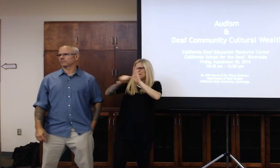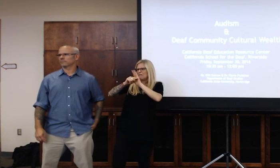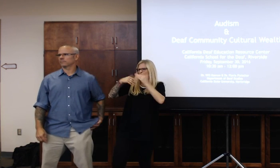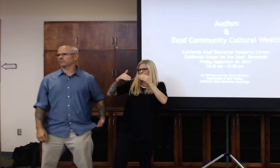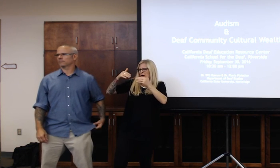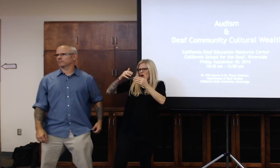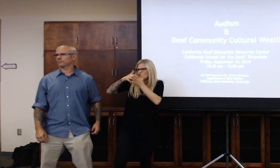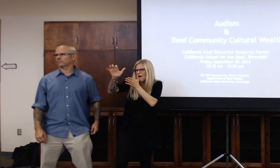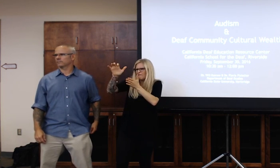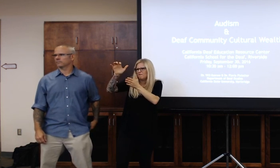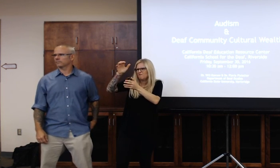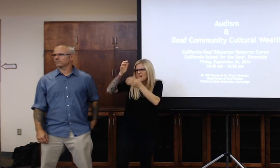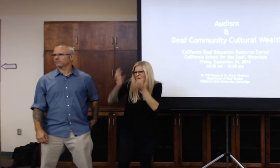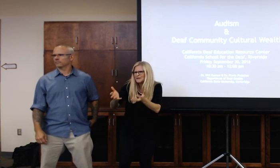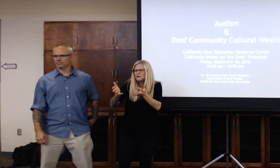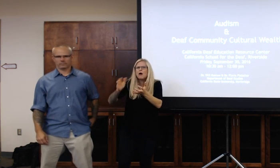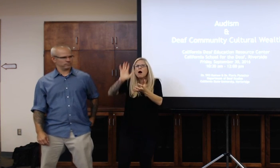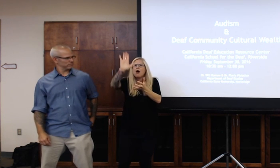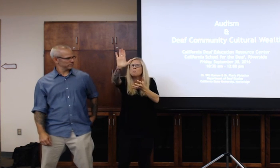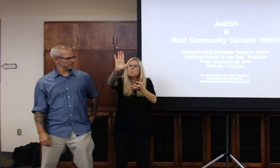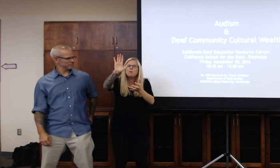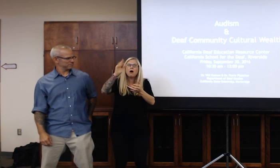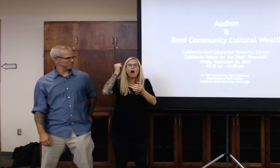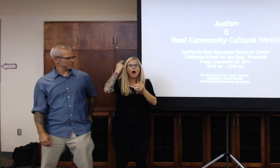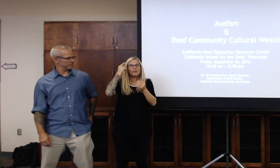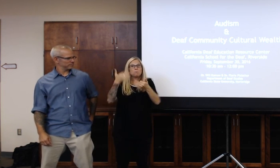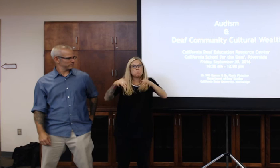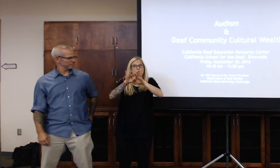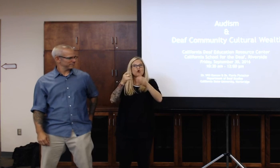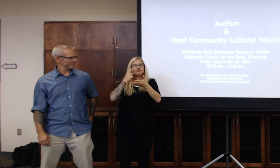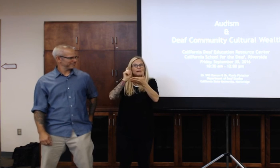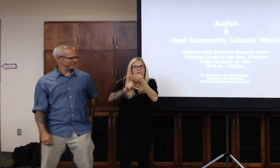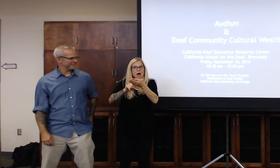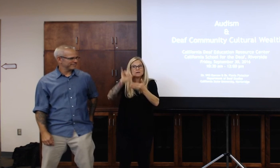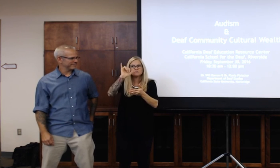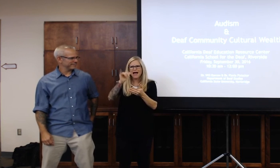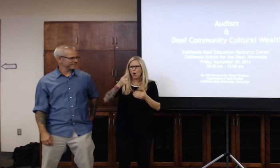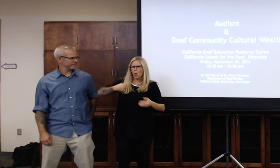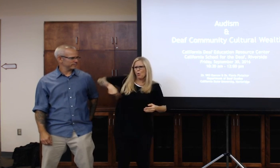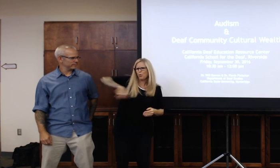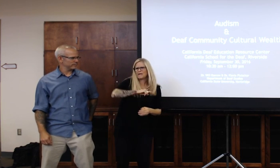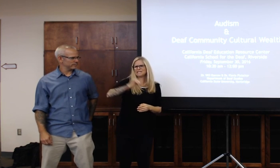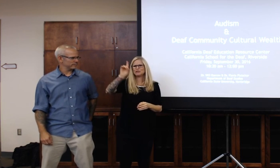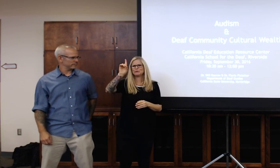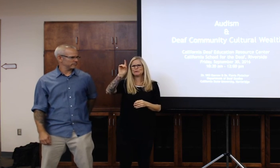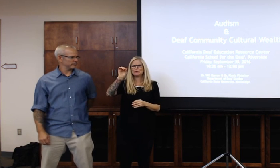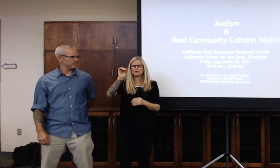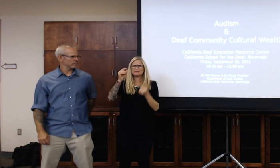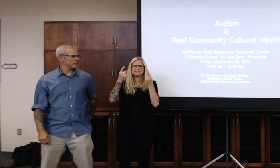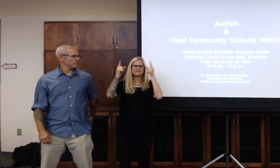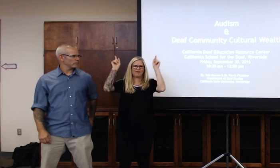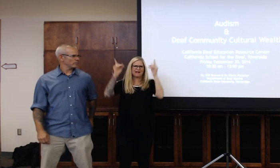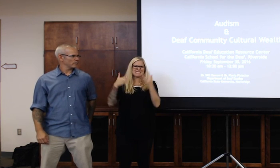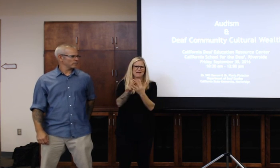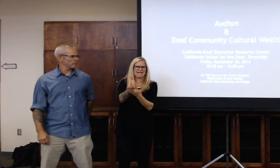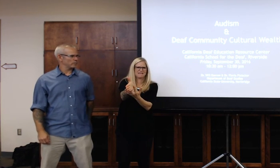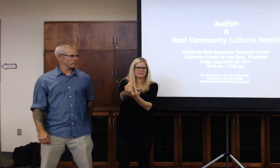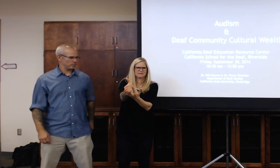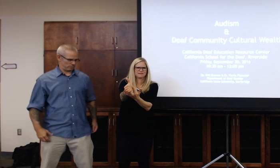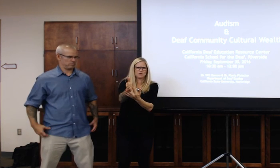of a negative aspect. It's really heavy context. I think it's important to recognize that we do